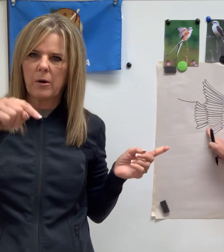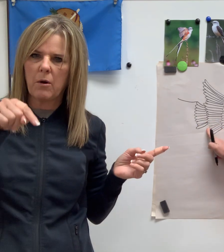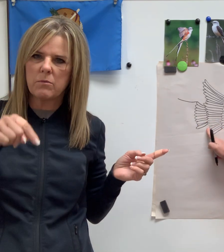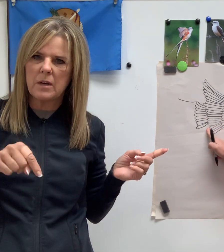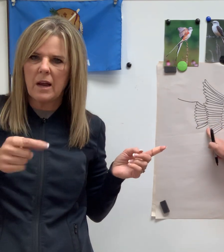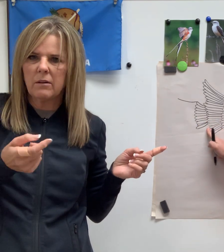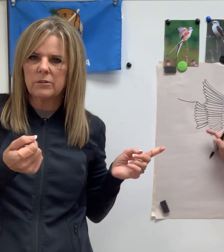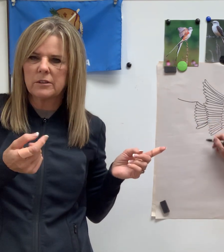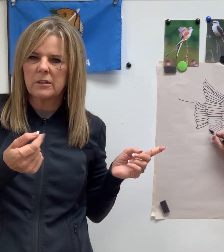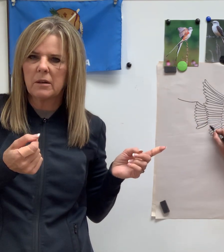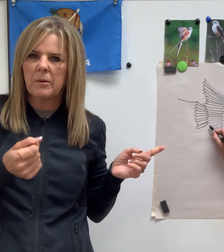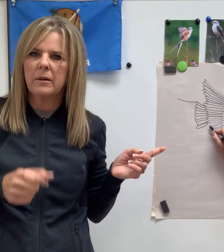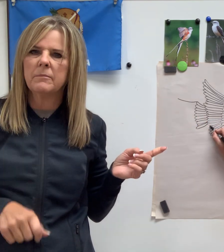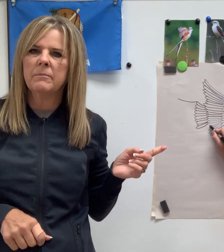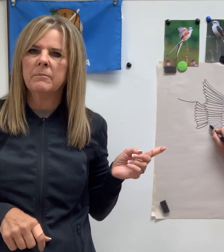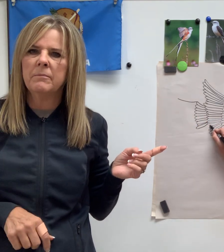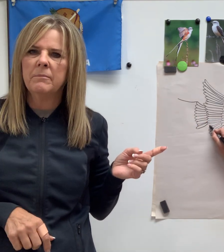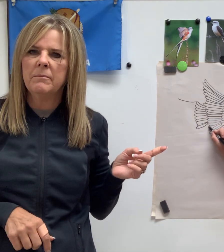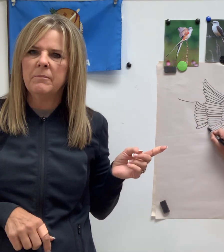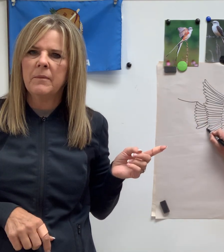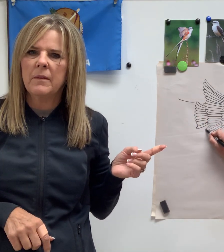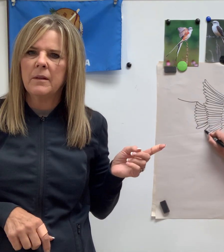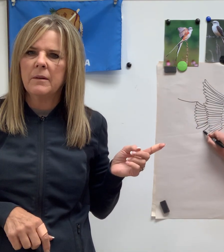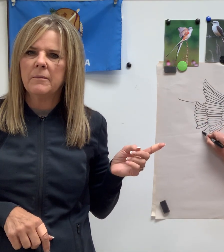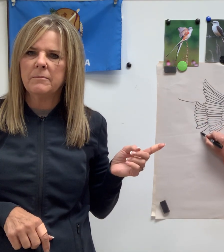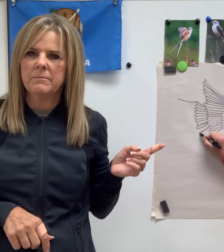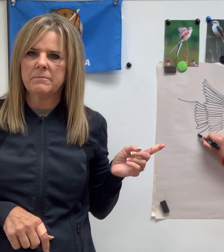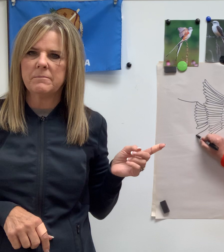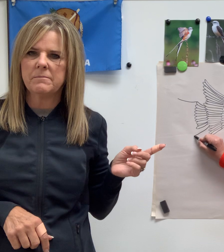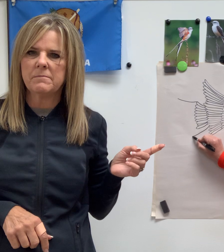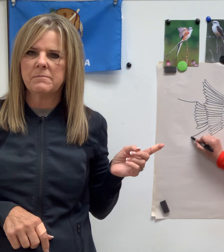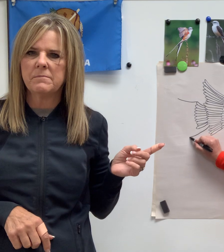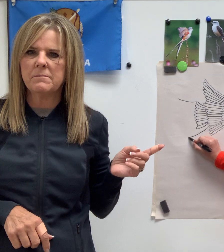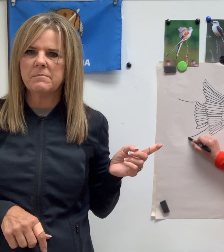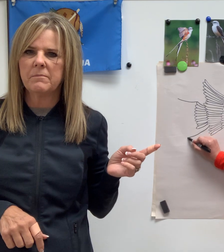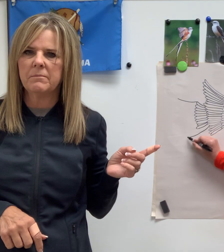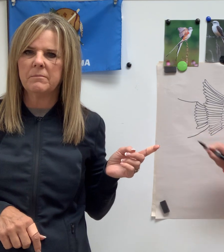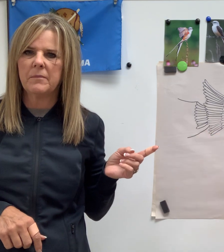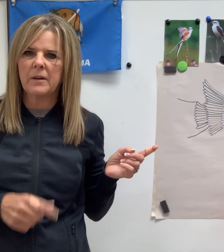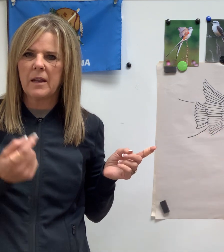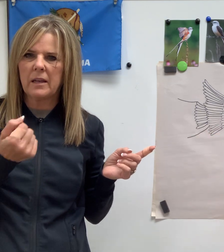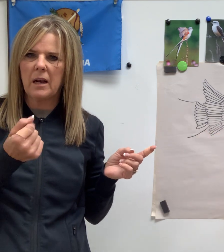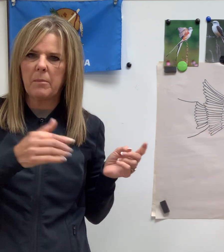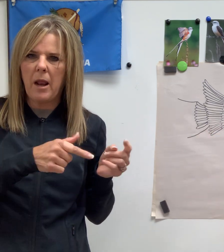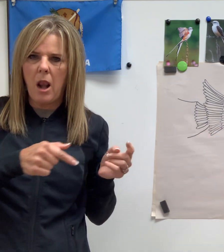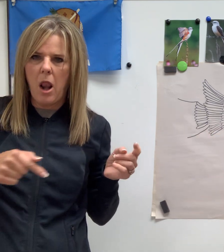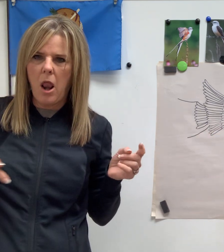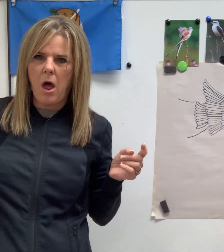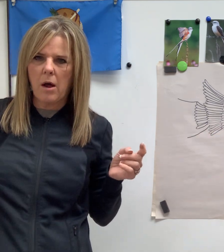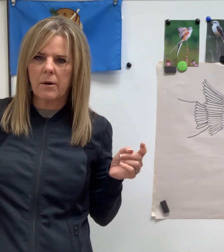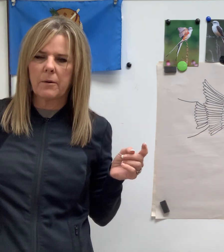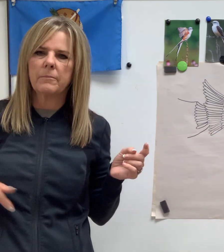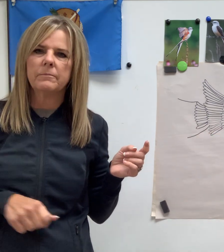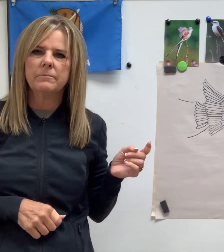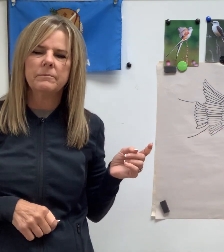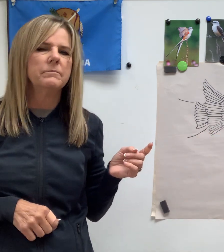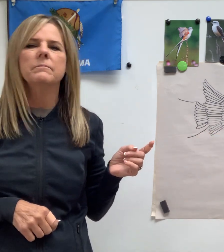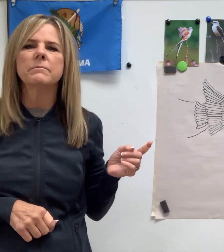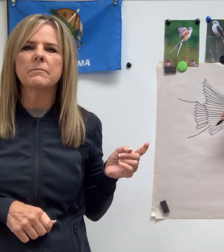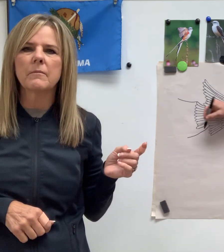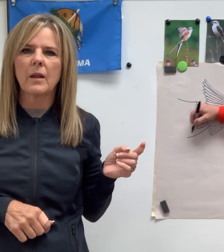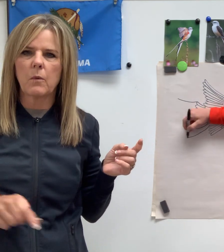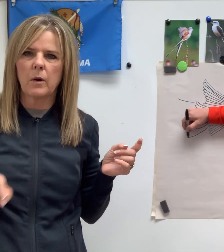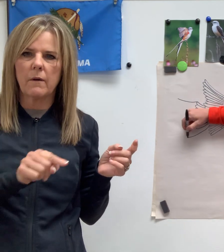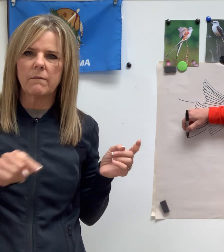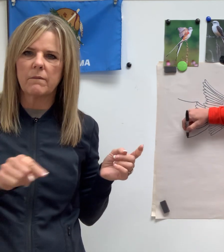down just a little ways. And this time I'm gonna make it just a little bit longer. Now we are gonna